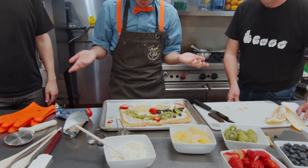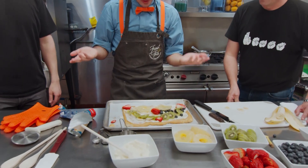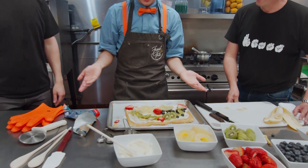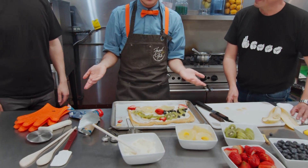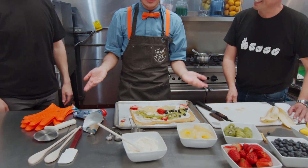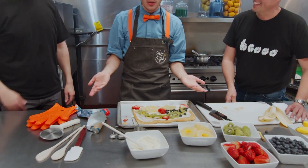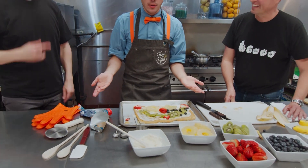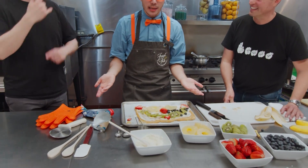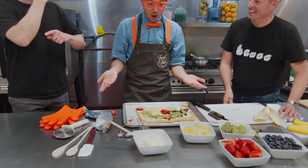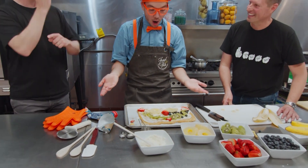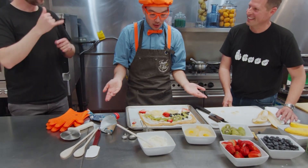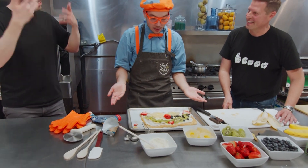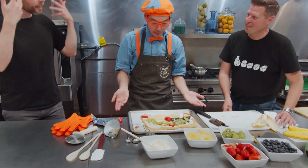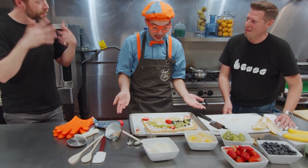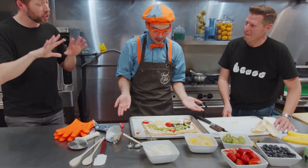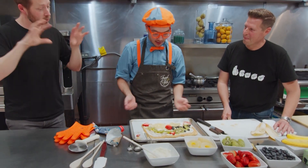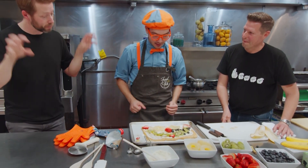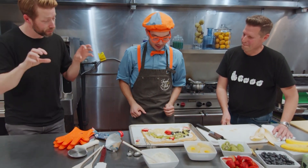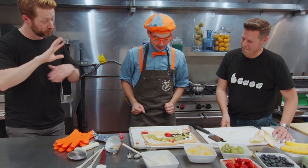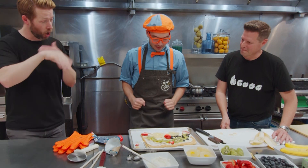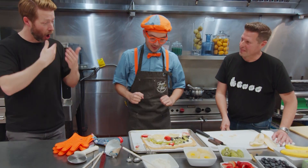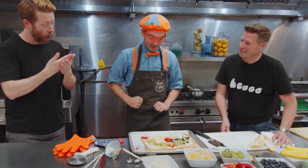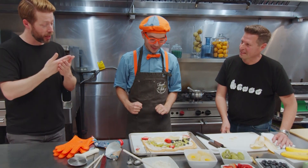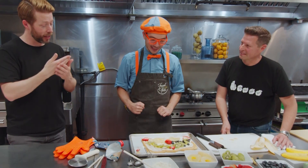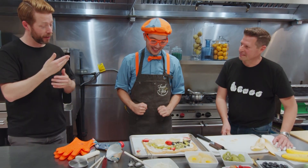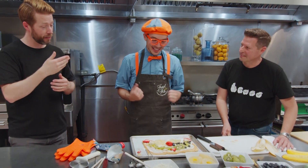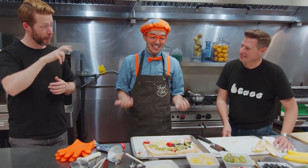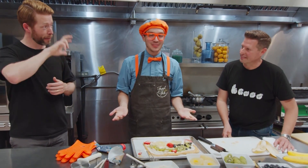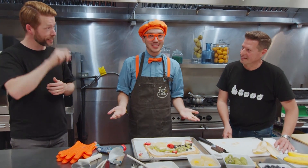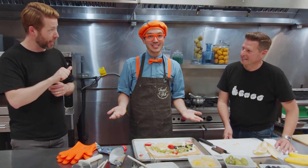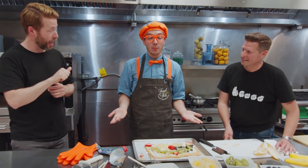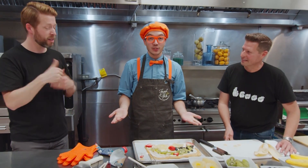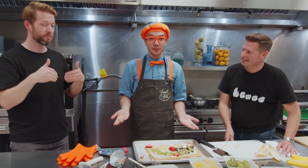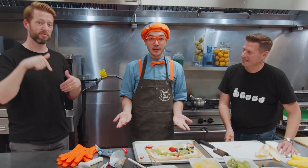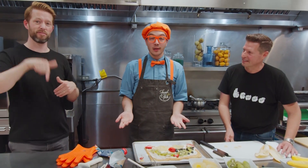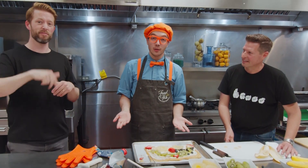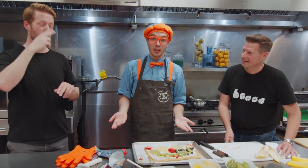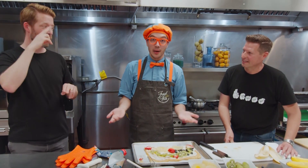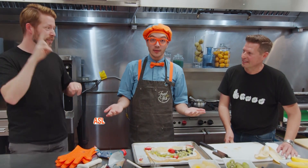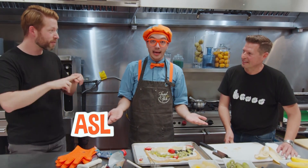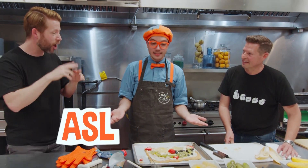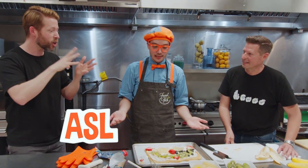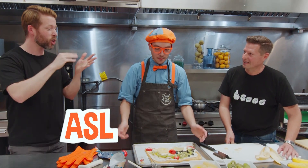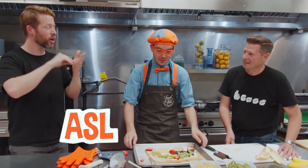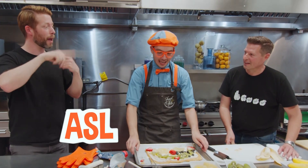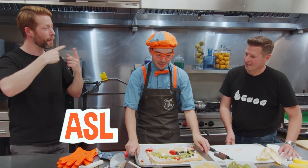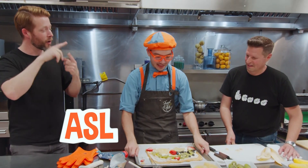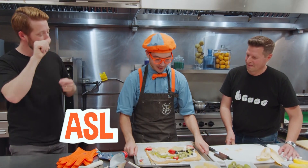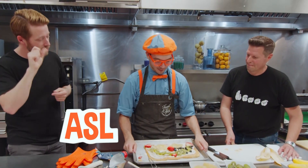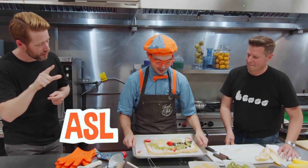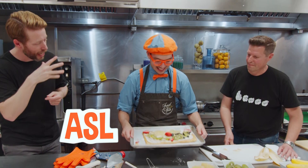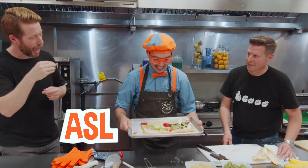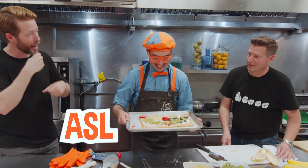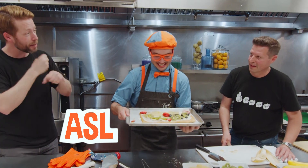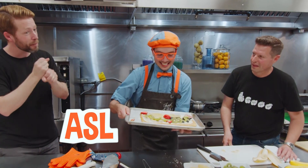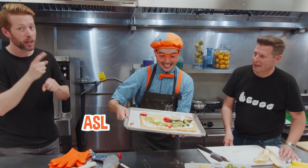looks like we're done decorating all of the pizza. Well, this was so much fun learning about ASO and making